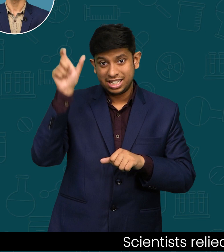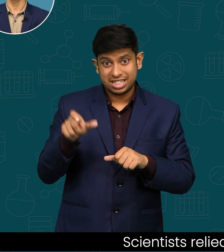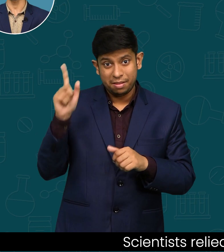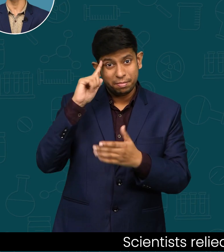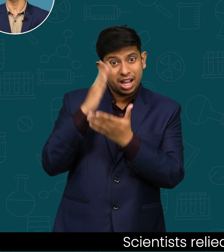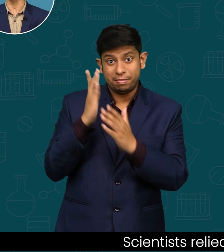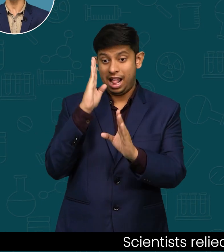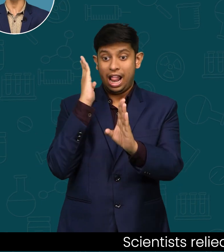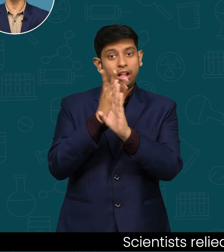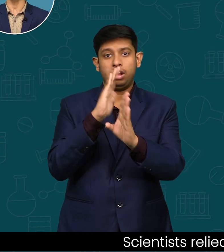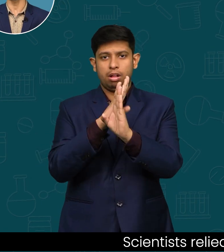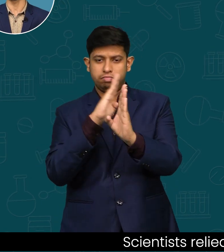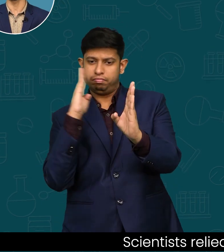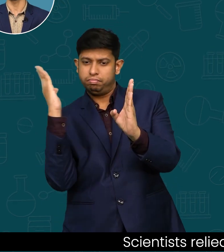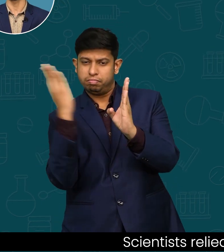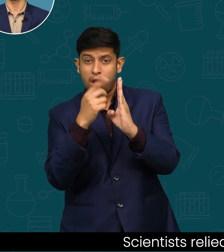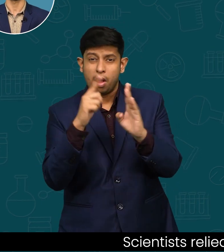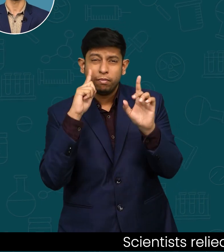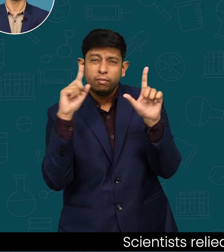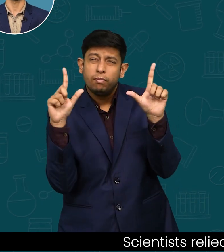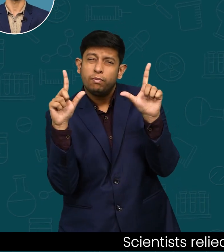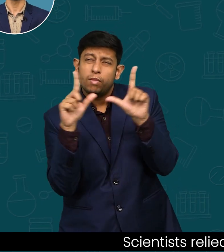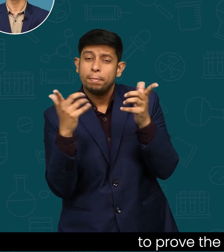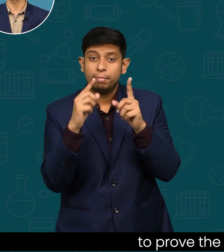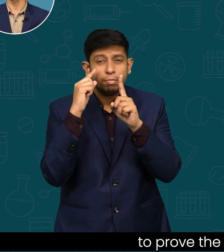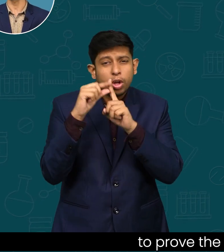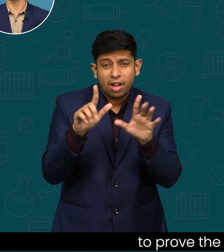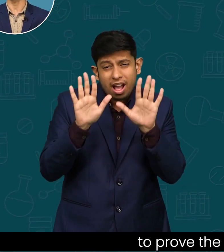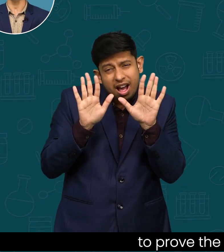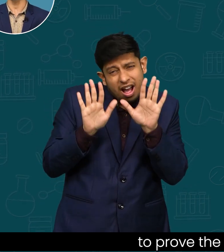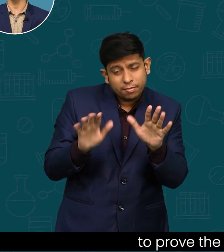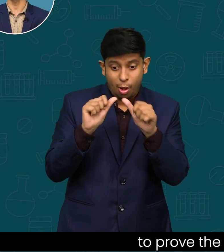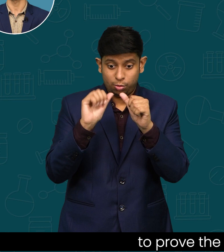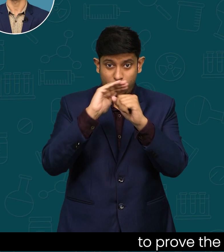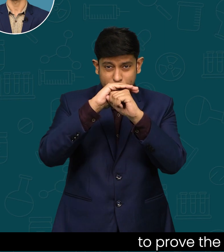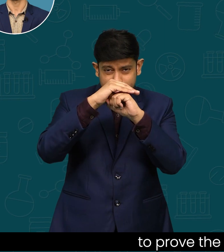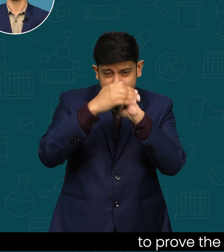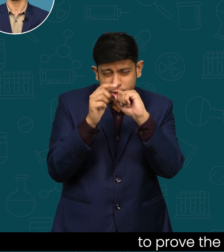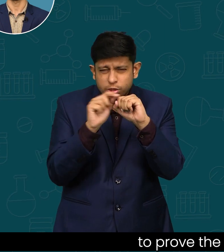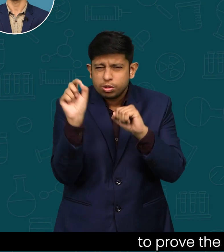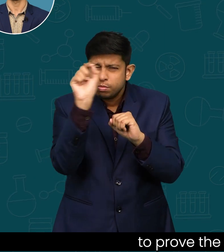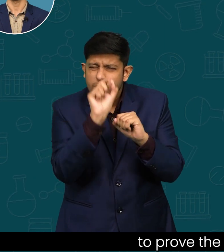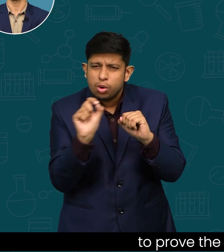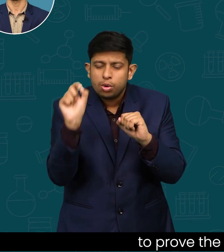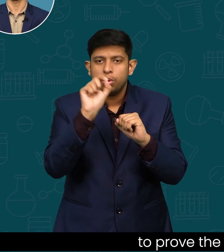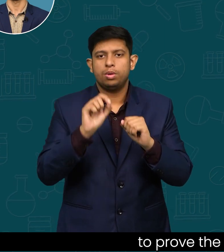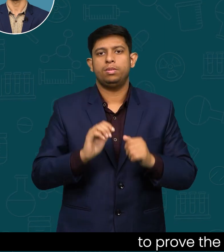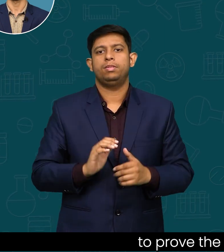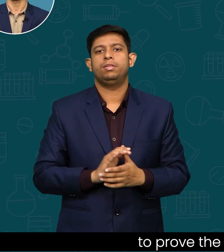Scientists relied on indirect evidences to prove the existence of atoms.